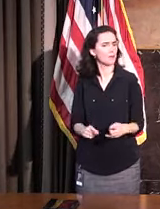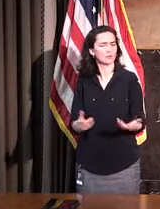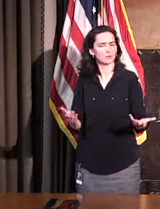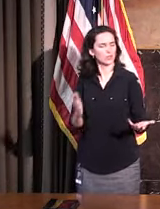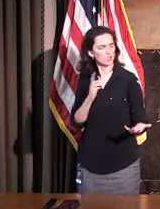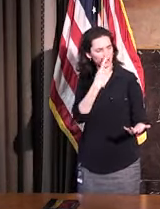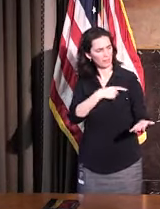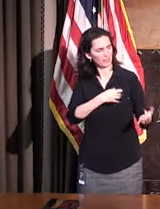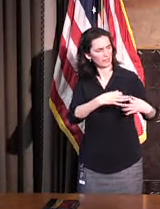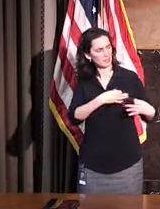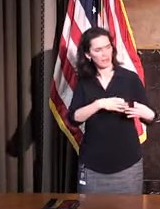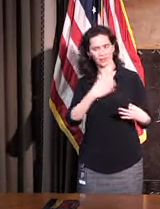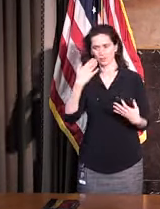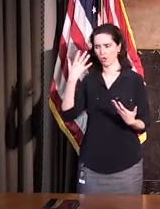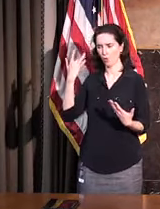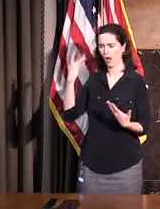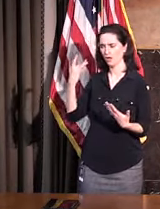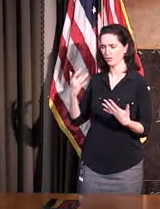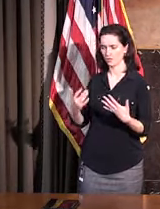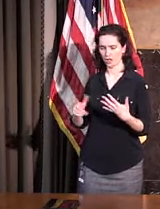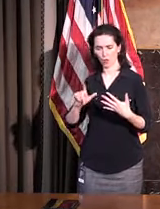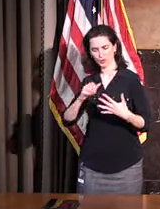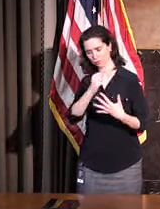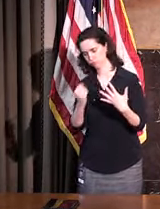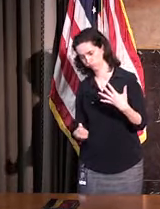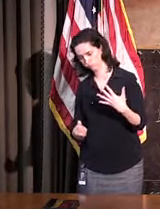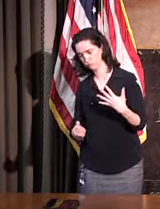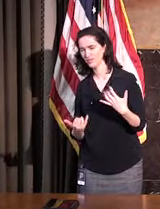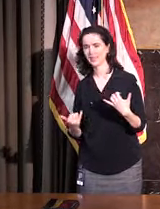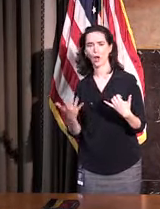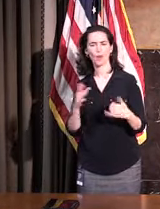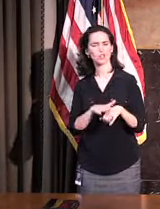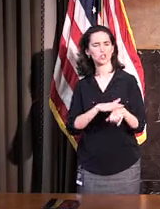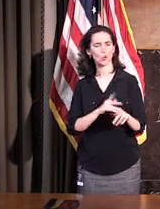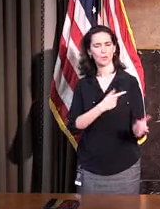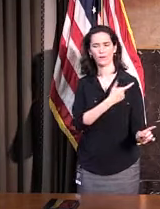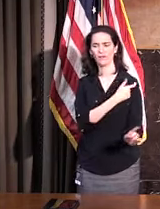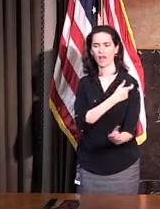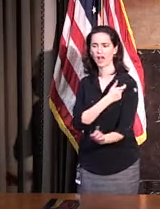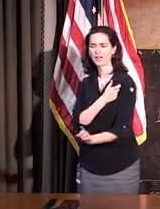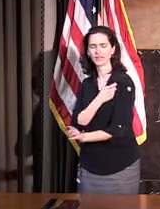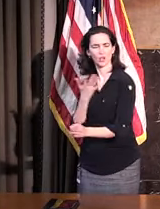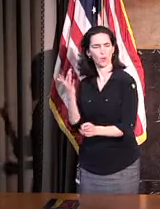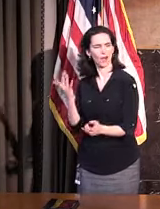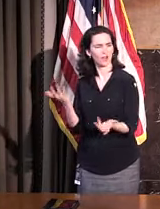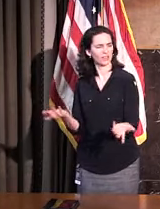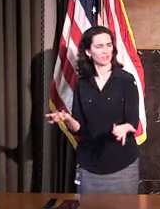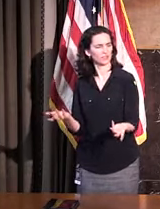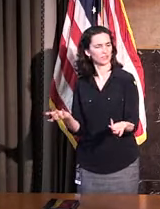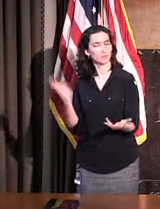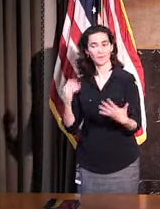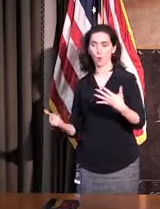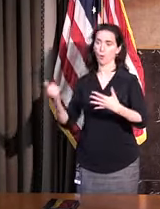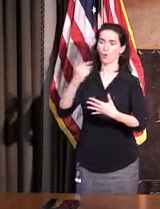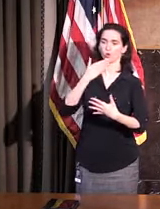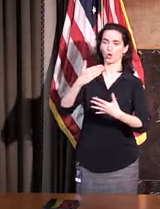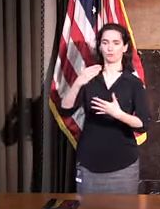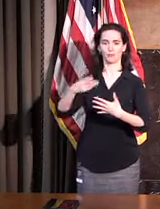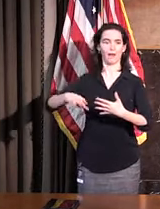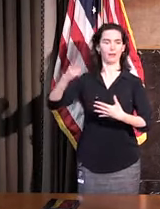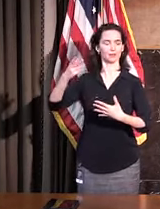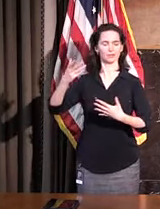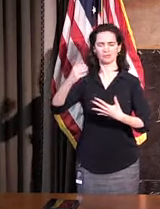be taking so long in terms of getting vaccines and arms and why we've dropped so substantially yeah. on that list? Well, I